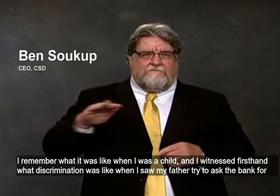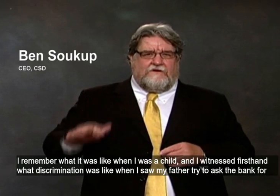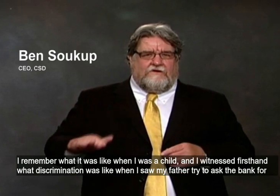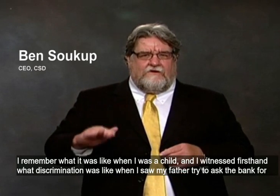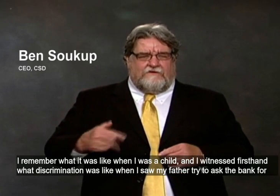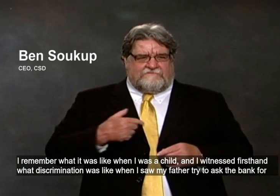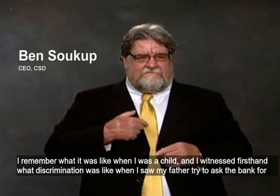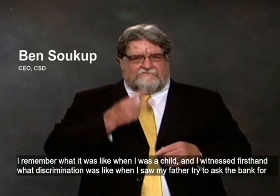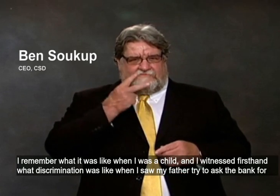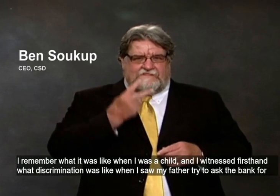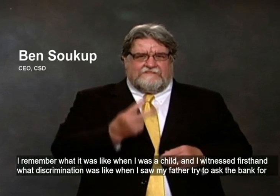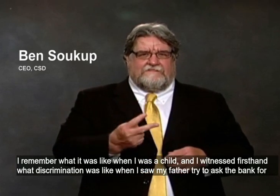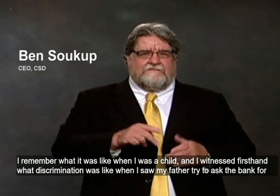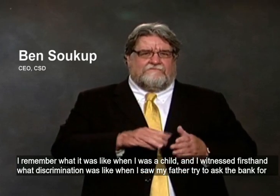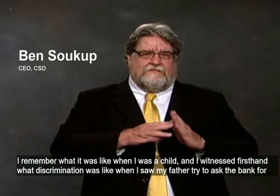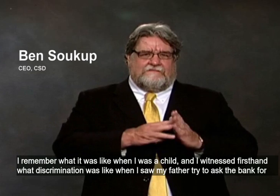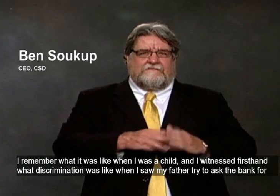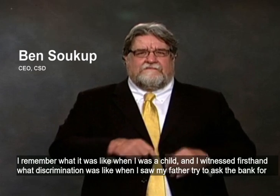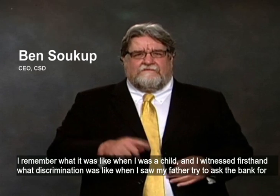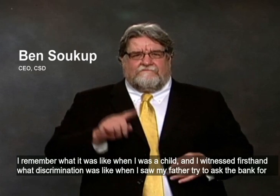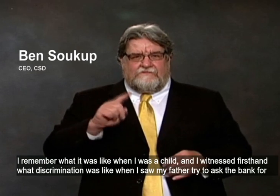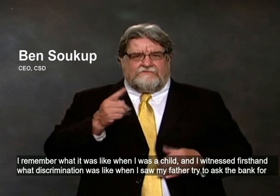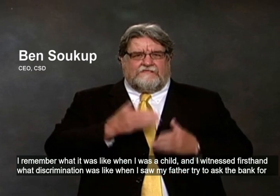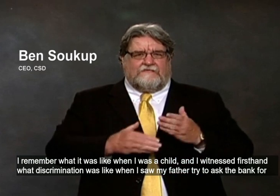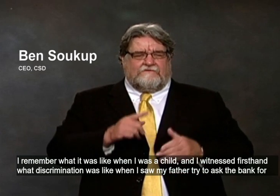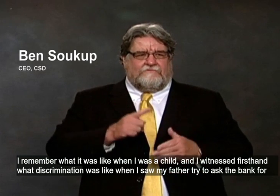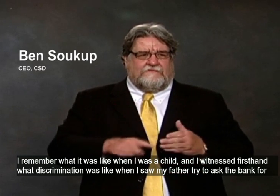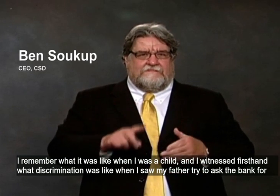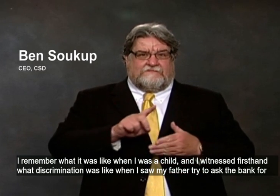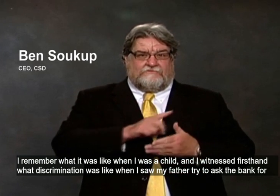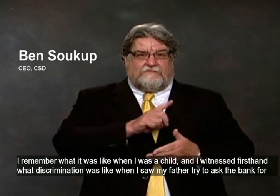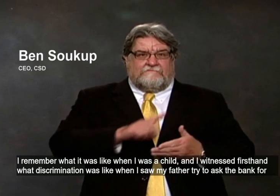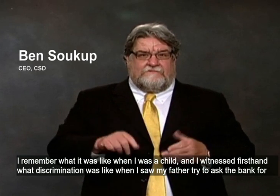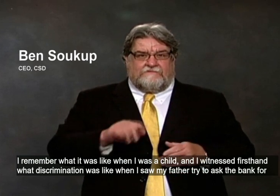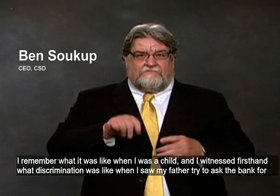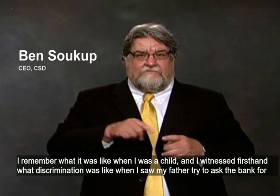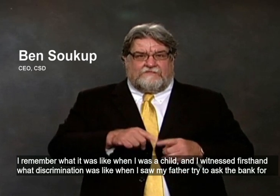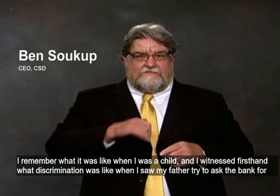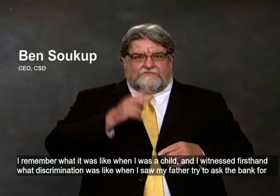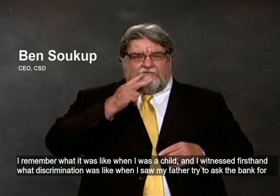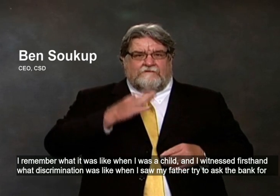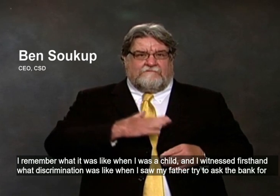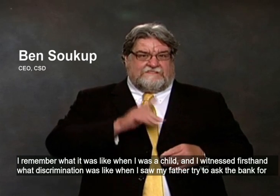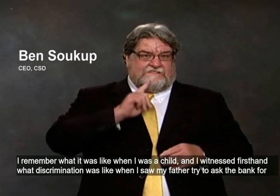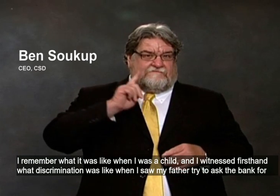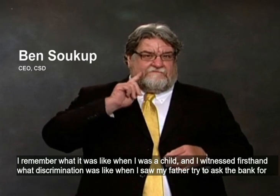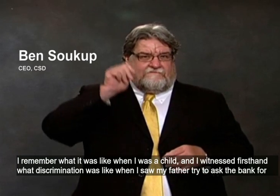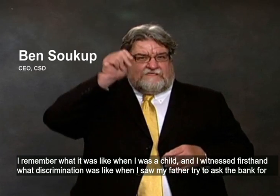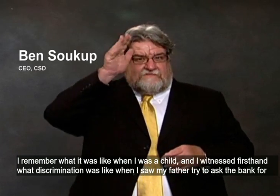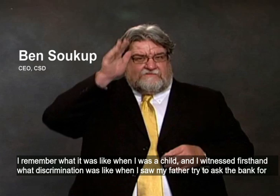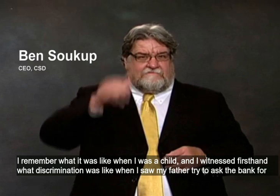child, and I witnessed firsthand what discrimination was like when I saw my